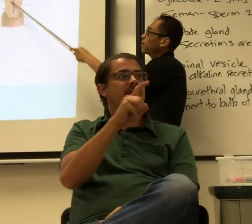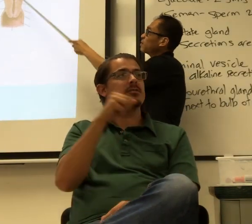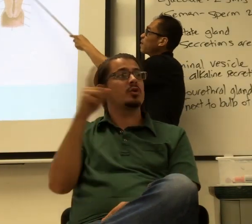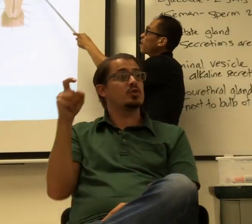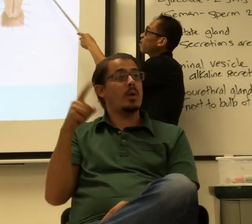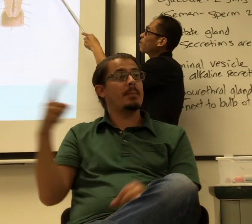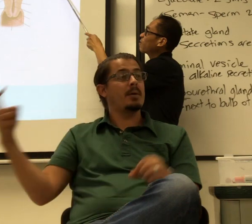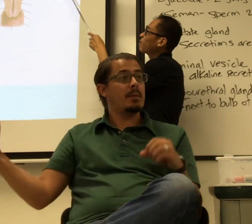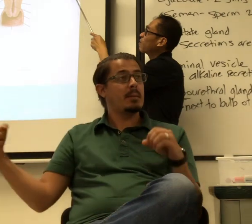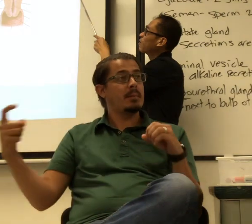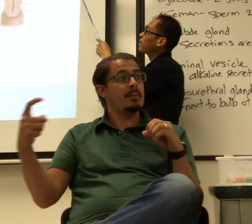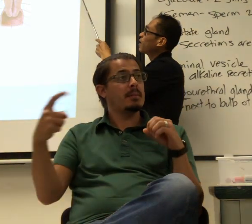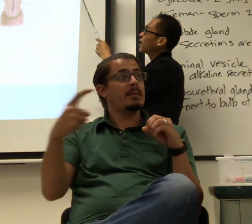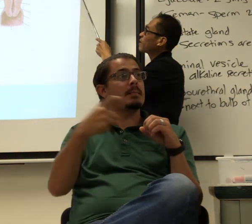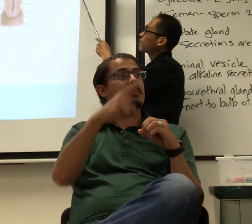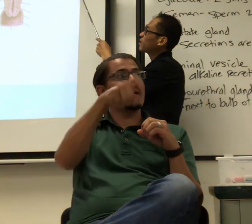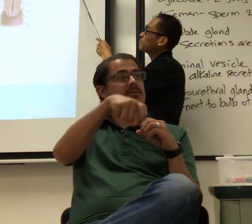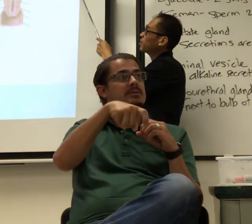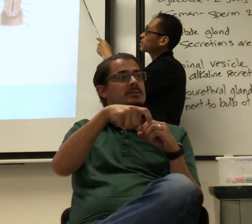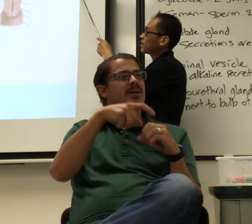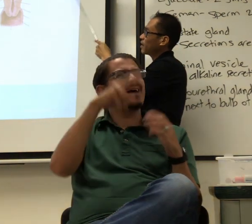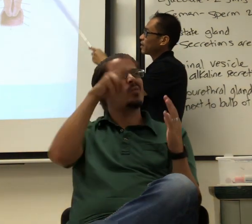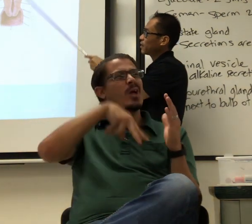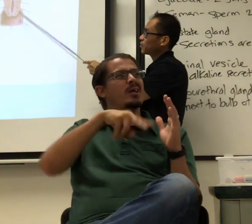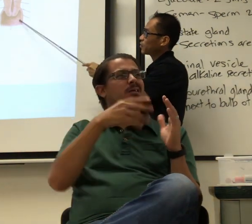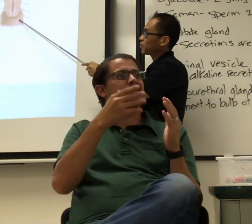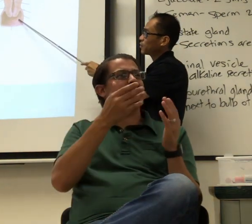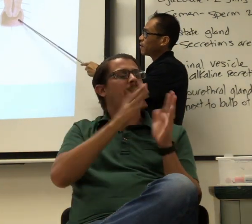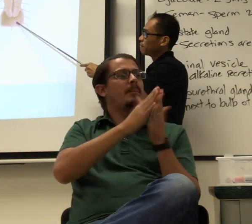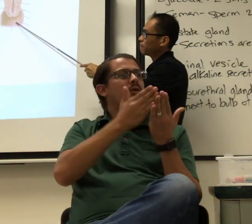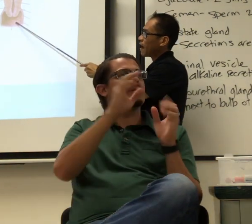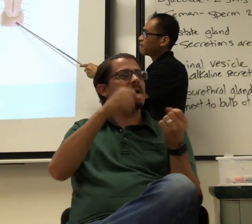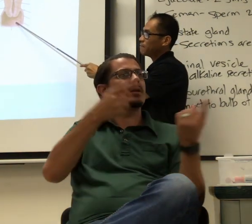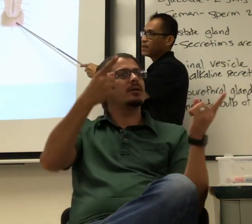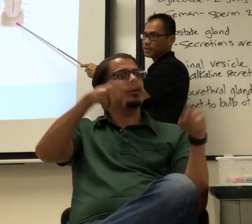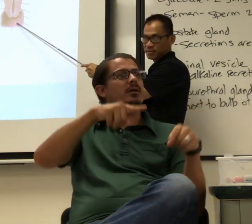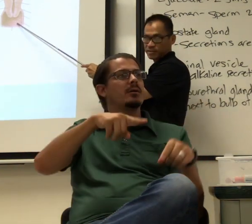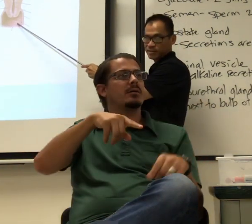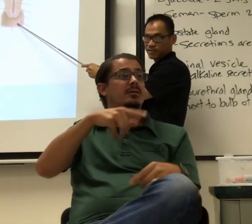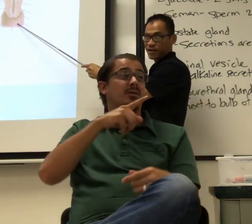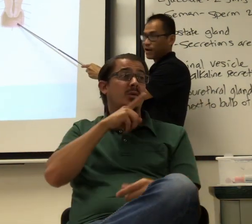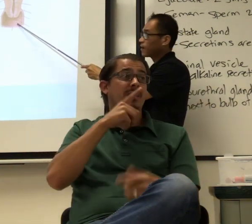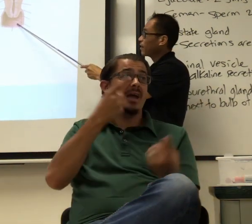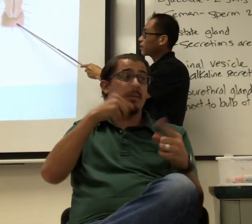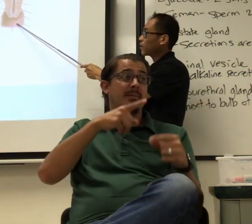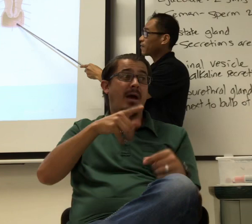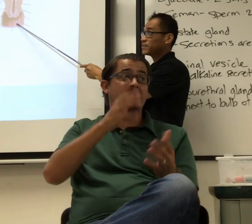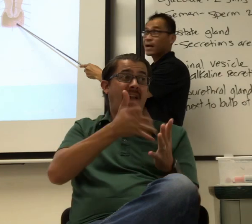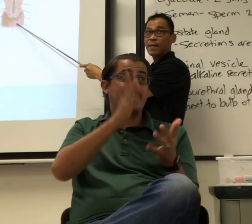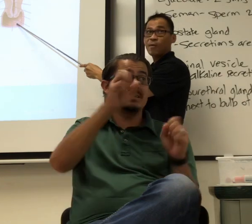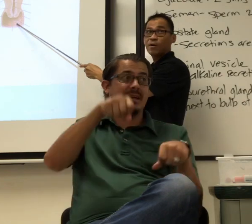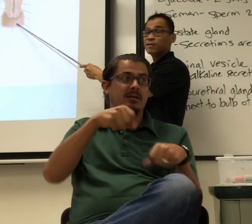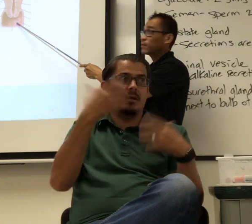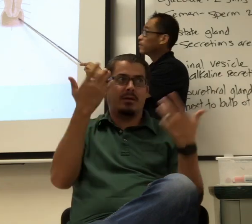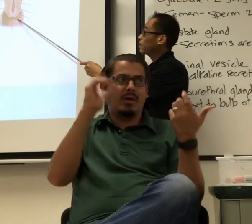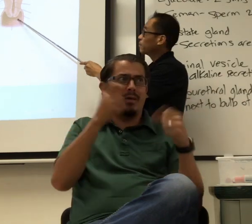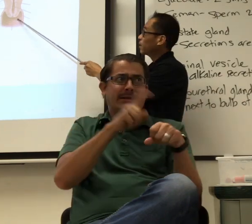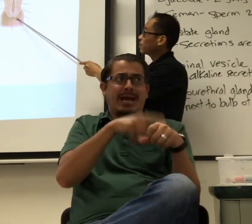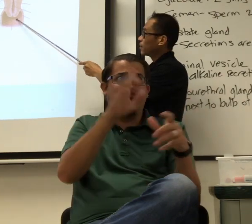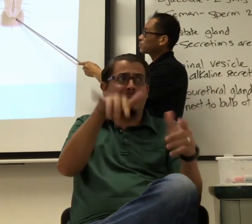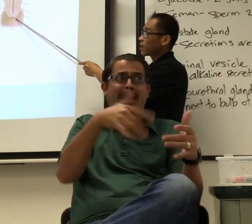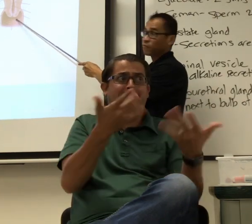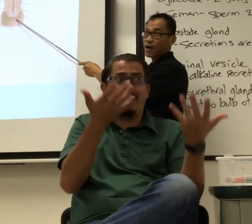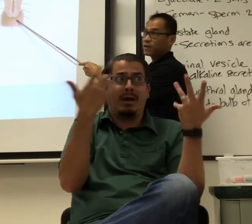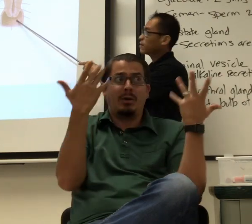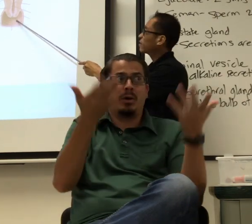there to there. And I've read in books that it could occur in about 5 minutes. Okay, I don't know how they timed that one,